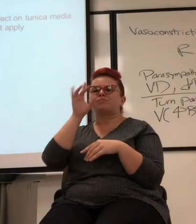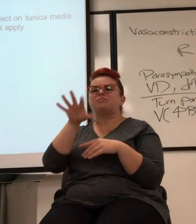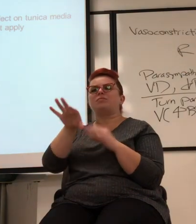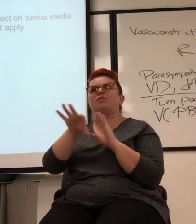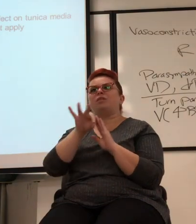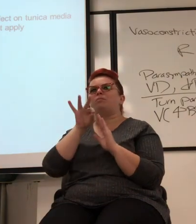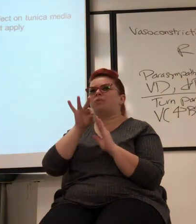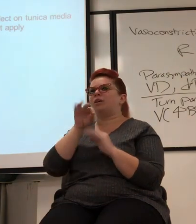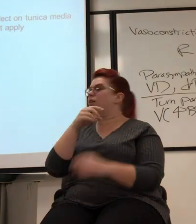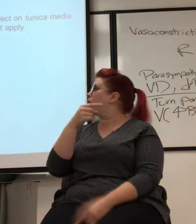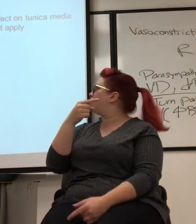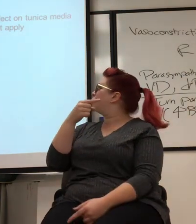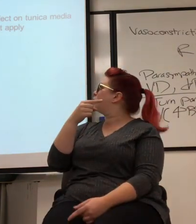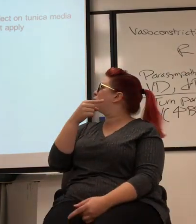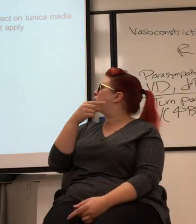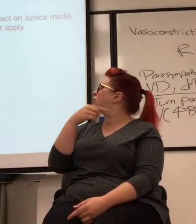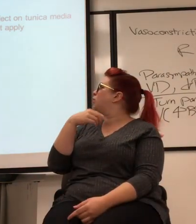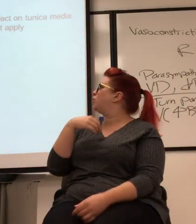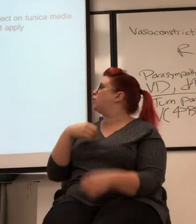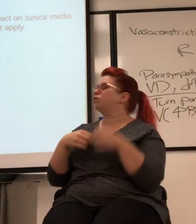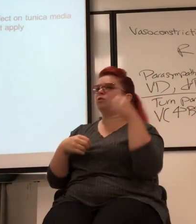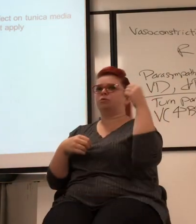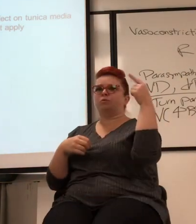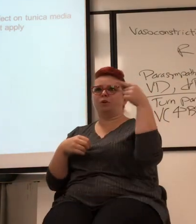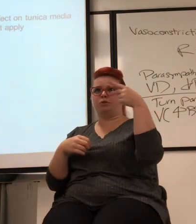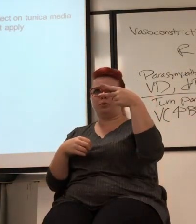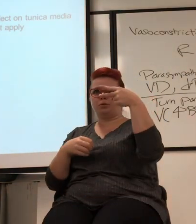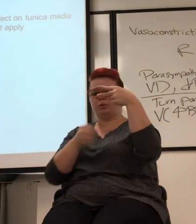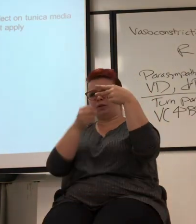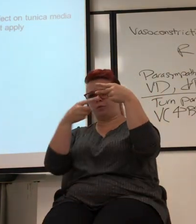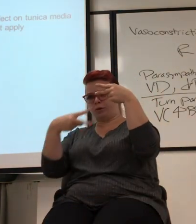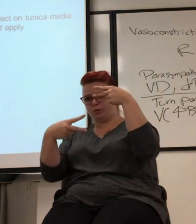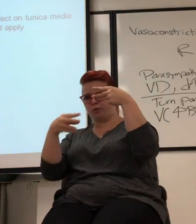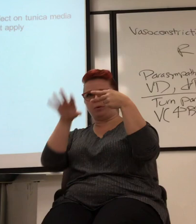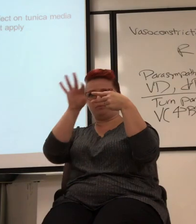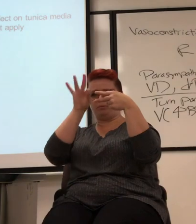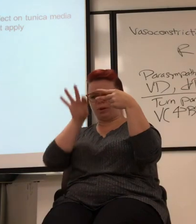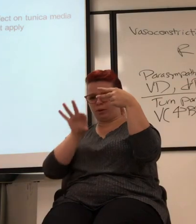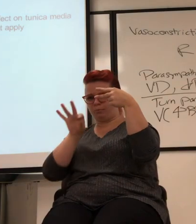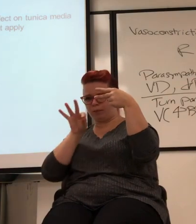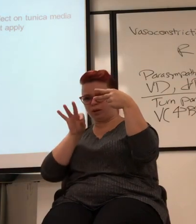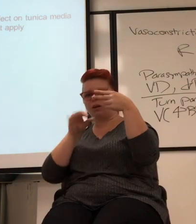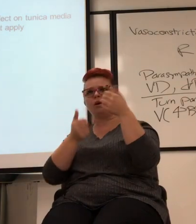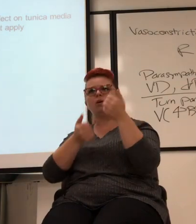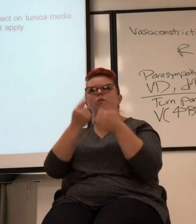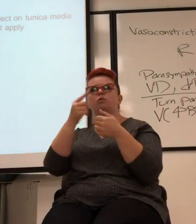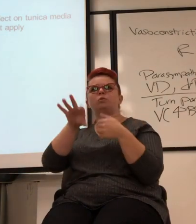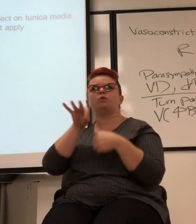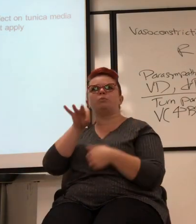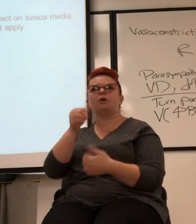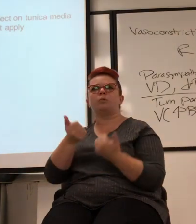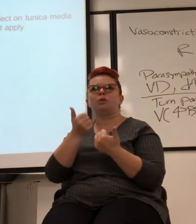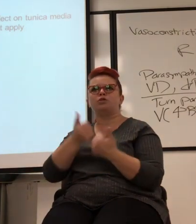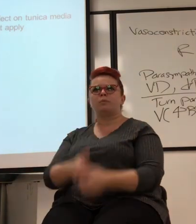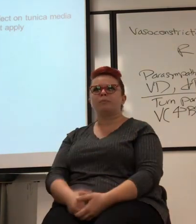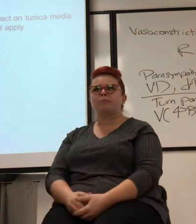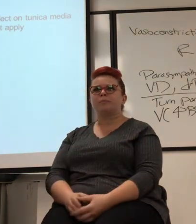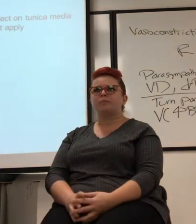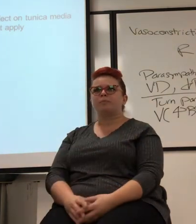this one or two, and then choose one of these. Choose one of these, choose one of these. Which one of these would you choose?